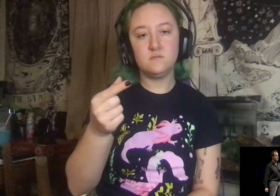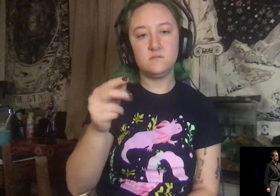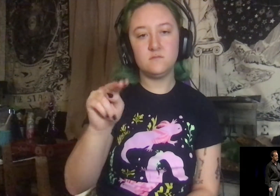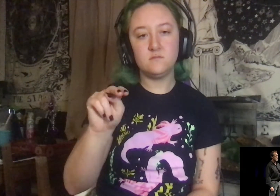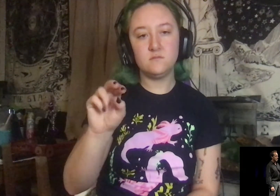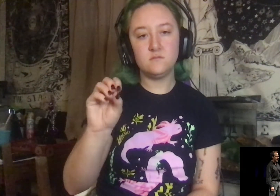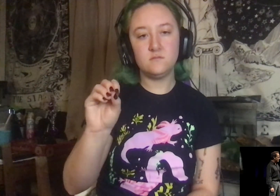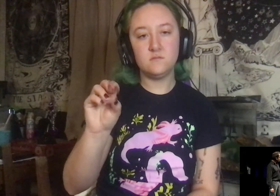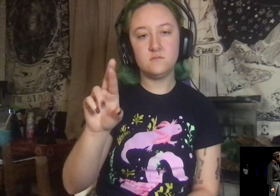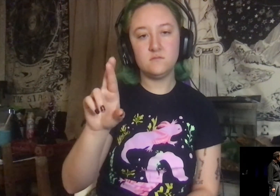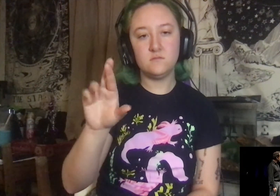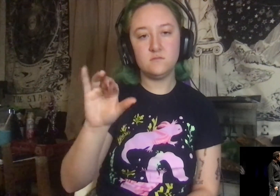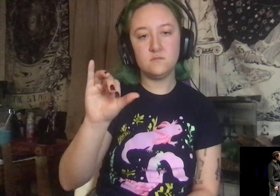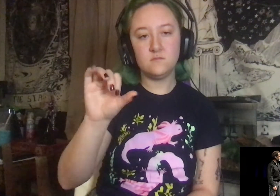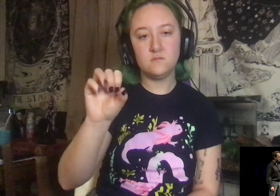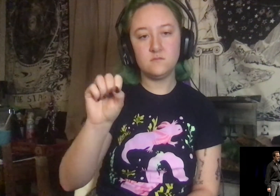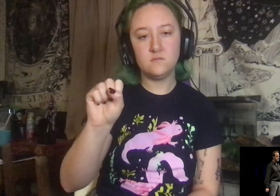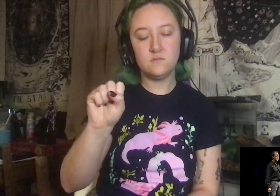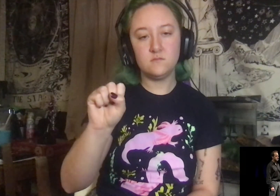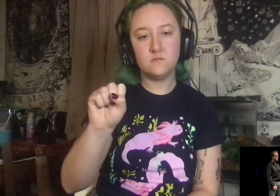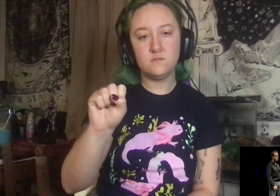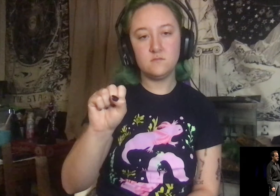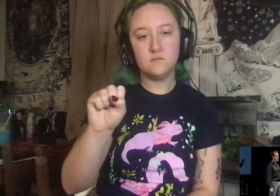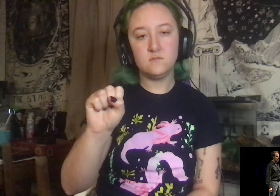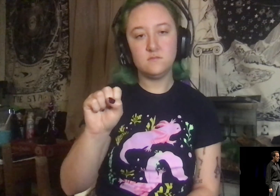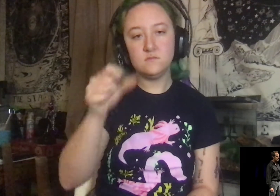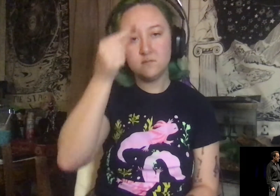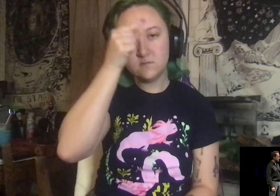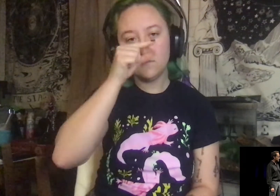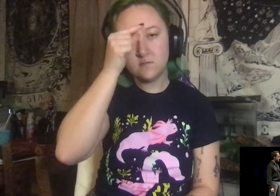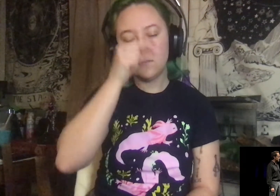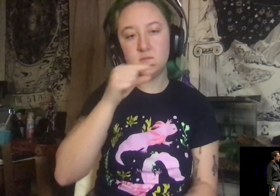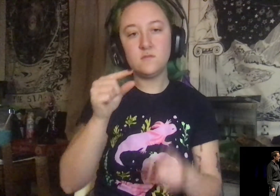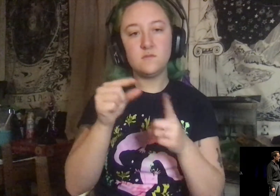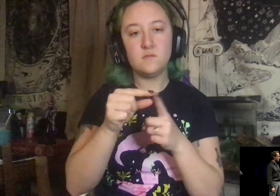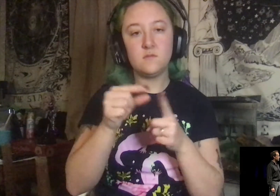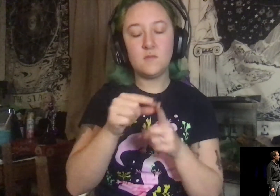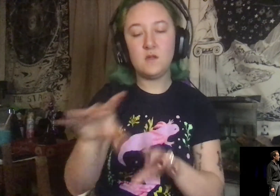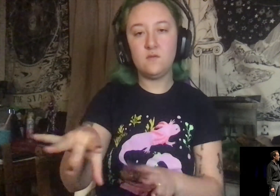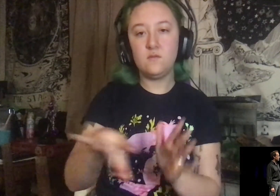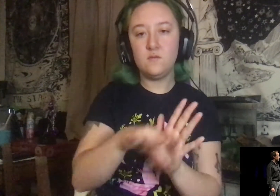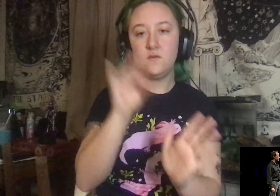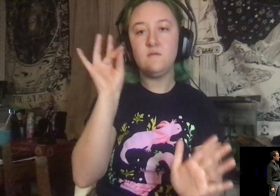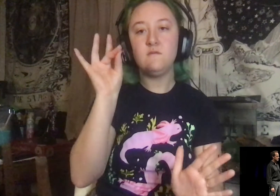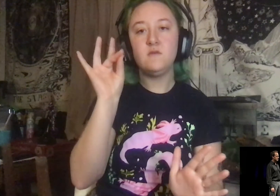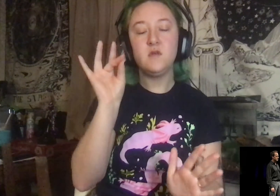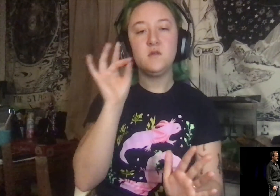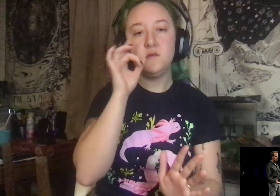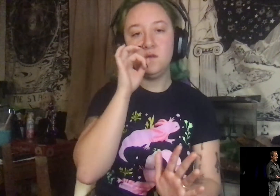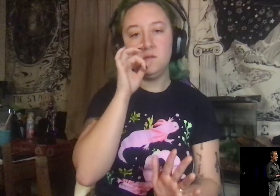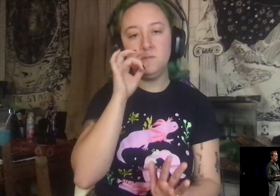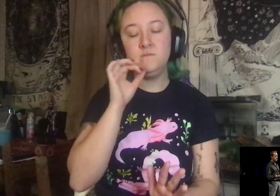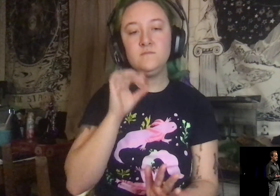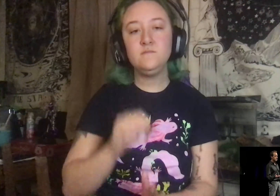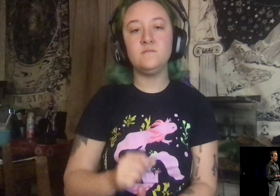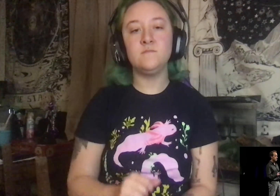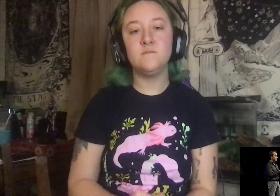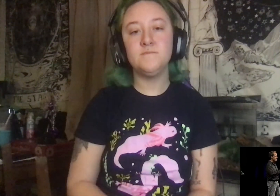peripeteia. Anagnorisis and peripeteia. Anagnorisis is the Greek word for